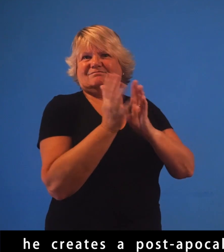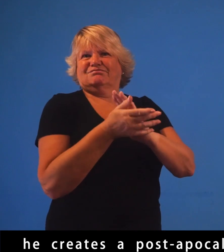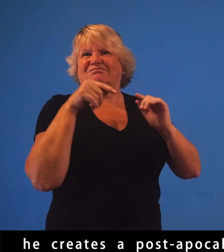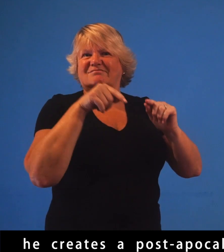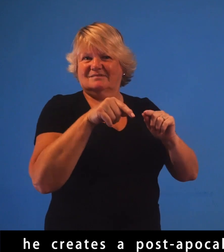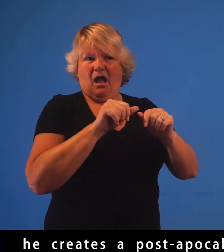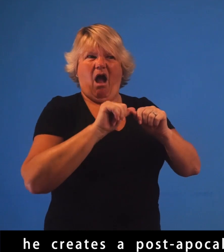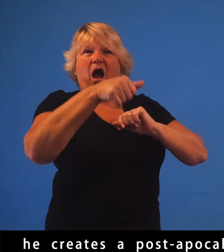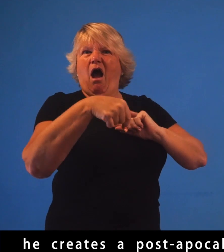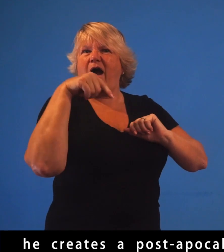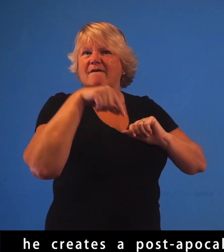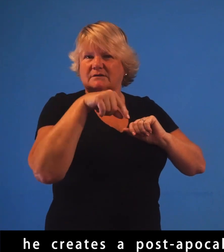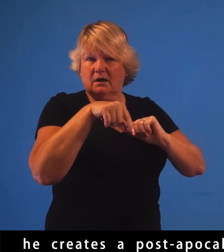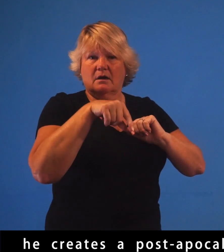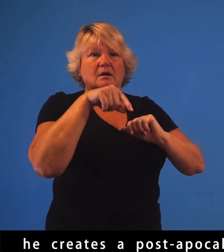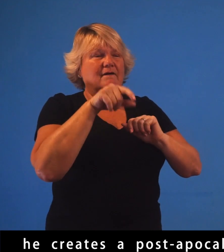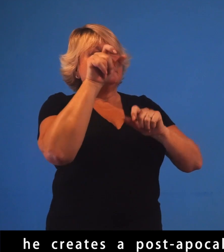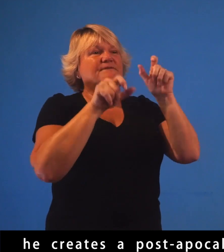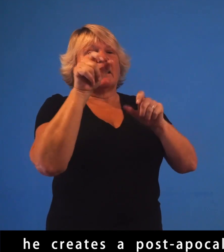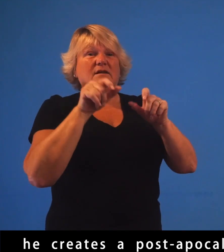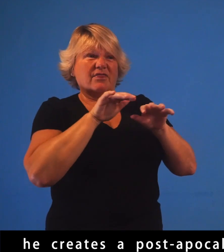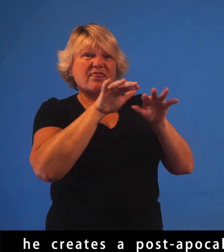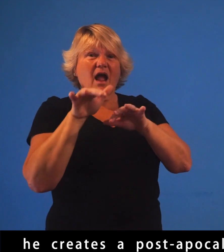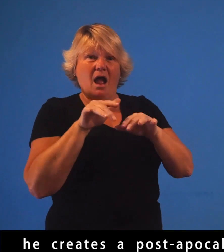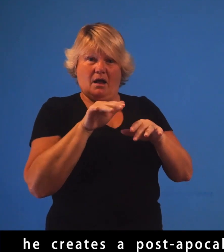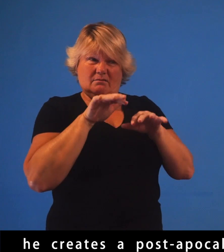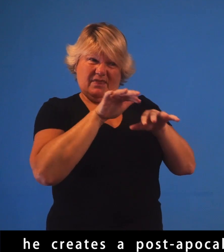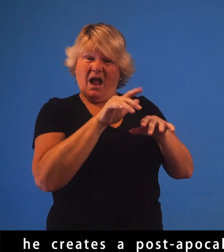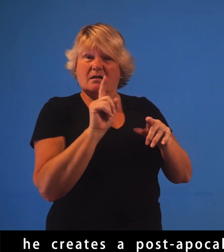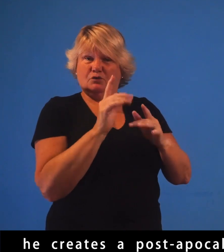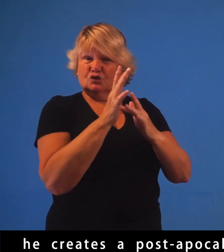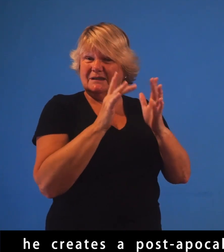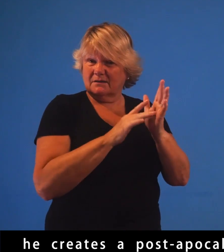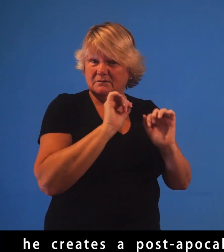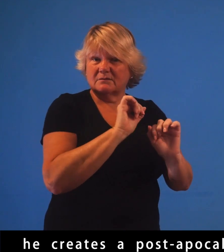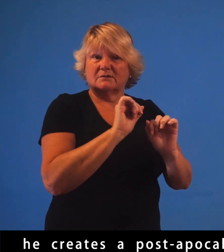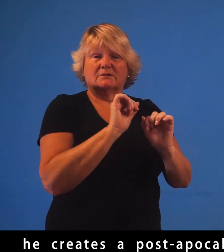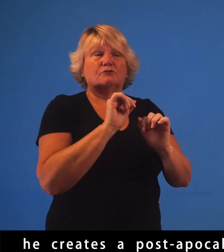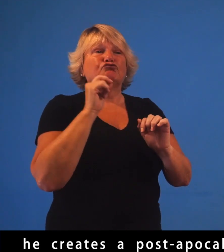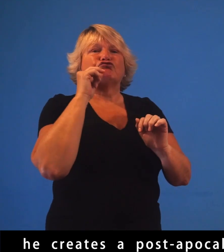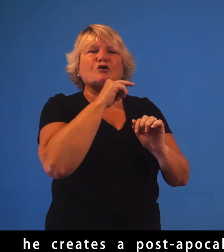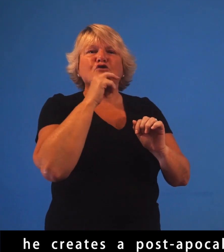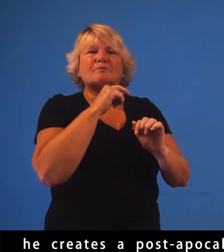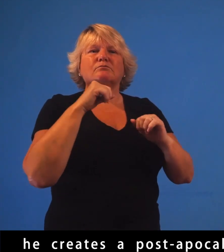he creates a post-apocalyptic world in which figures including Jesus Christ,